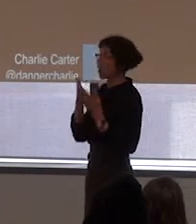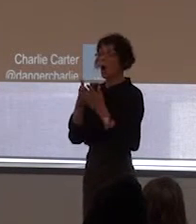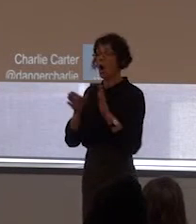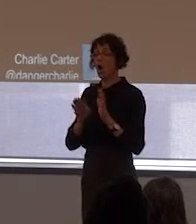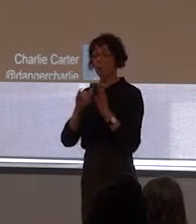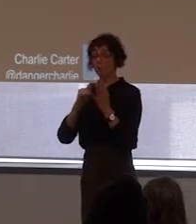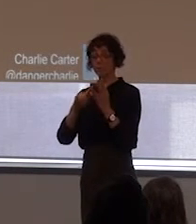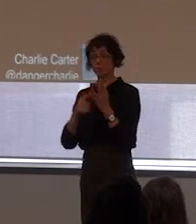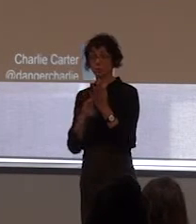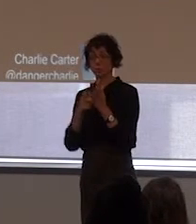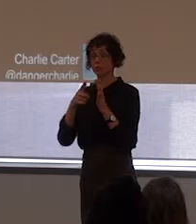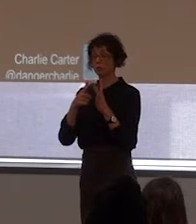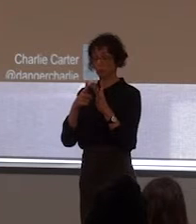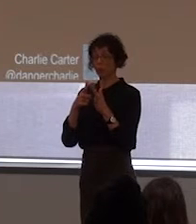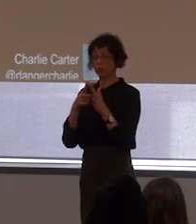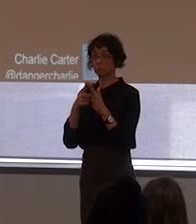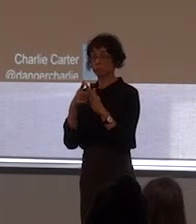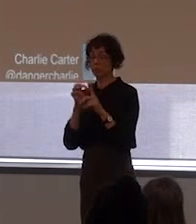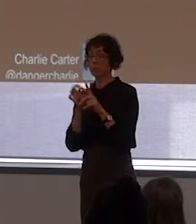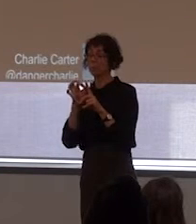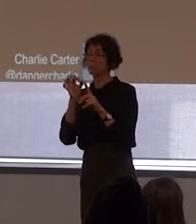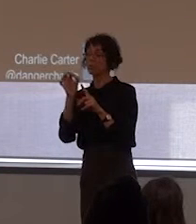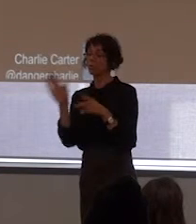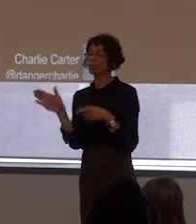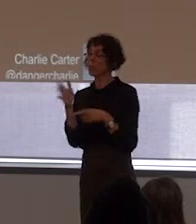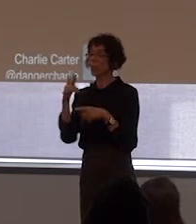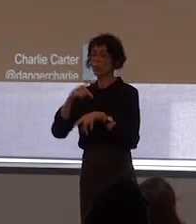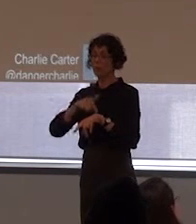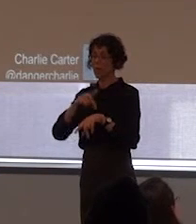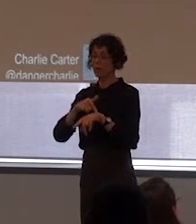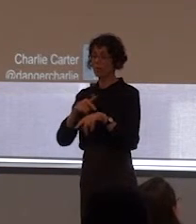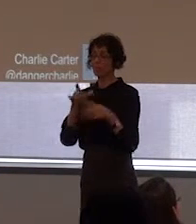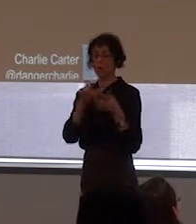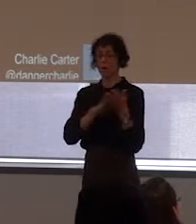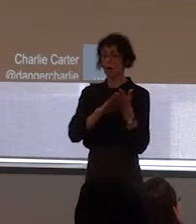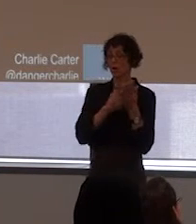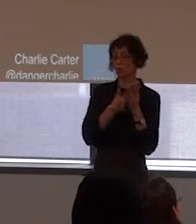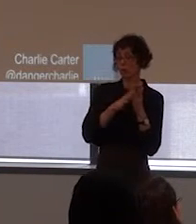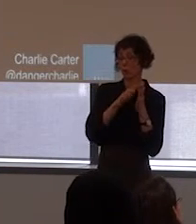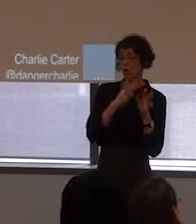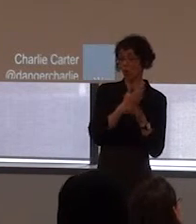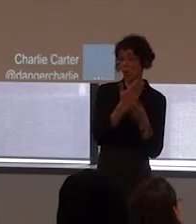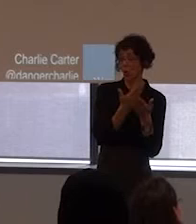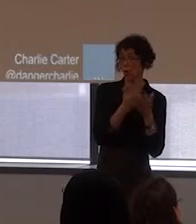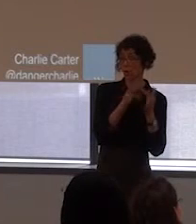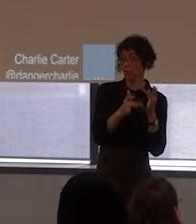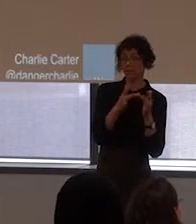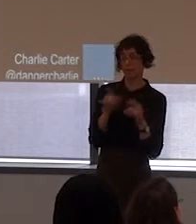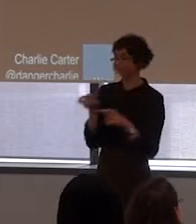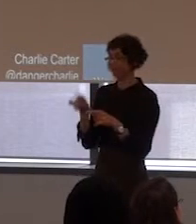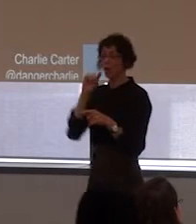It's being improved all the time. Where Chrome only works on the internet, NVDA will work on desktops as